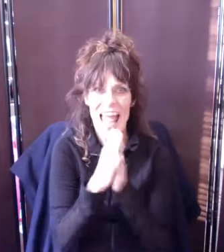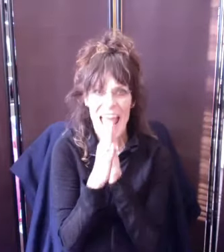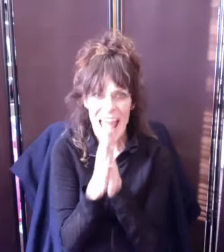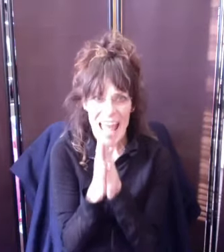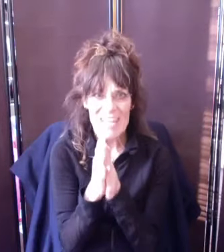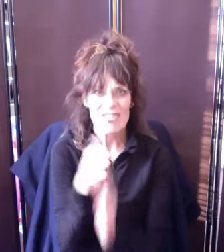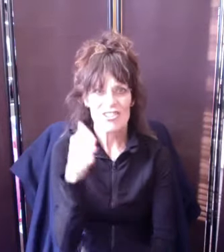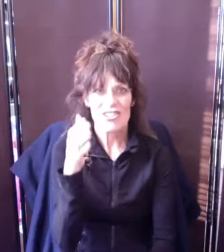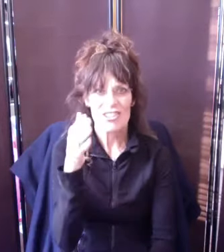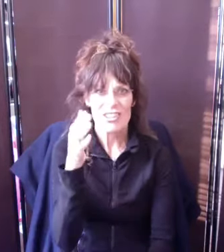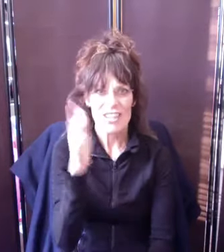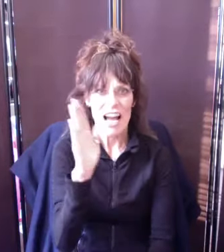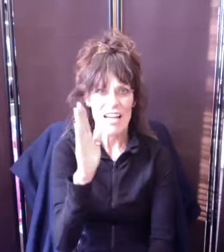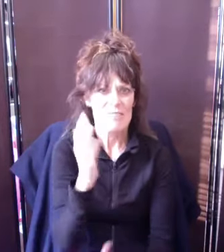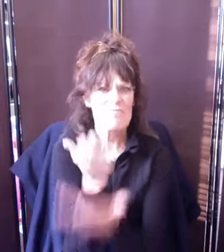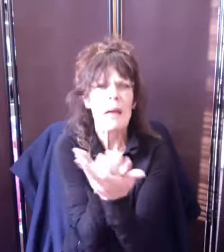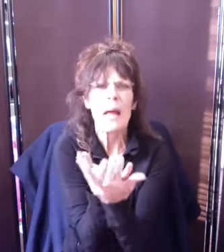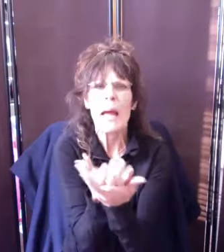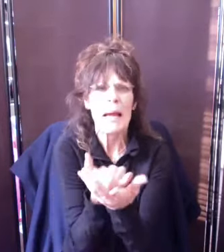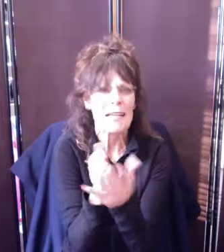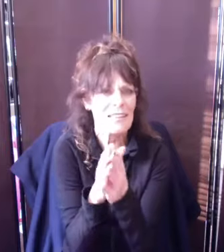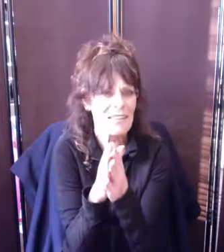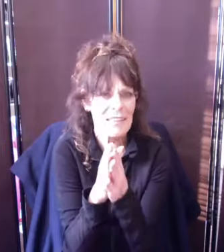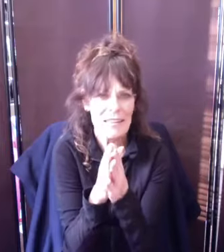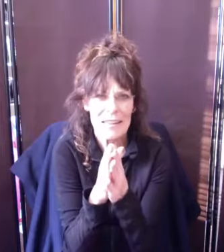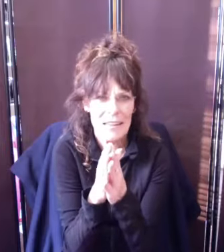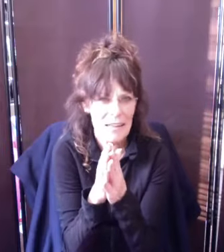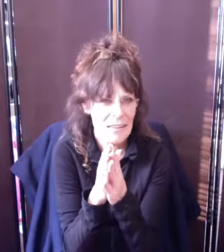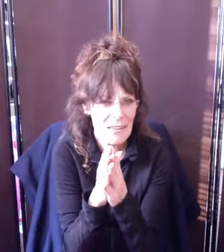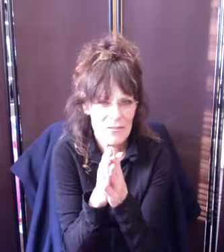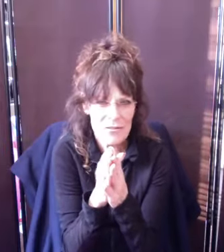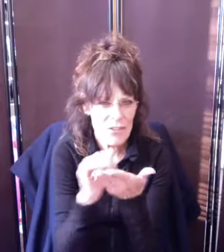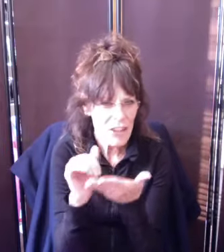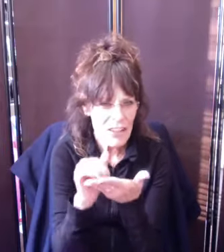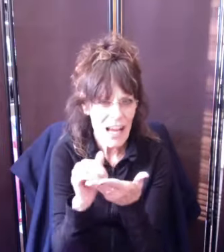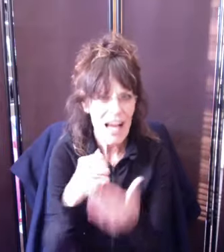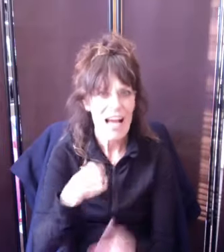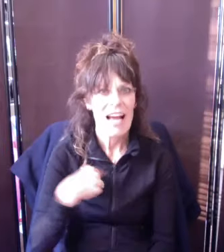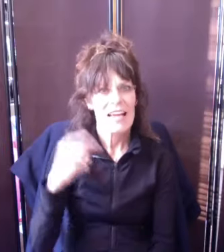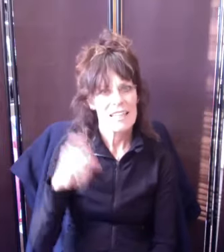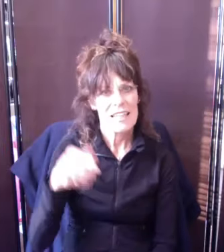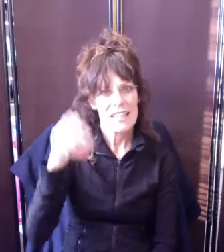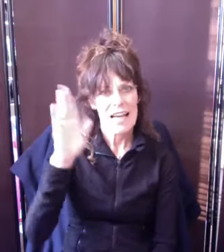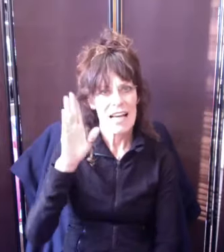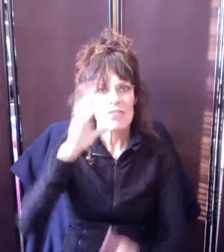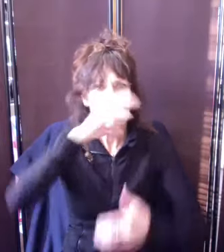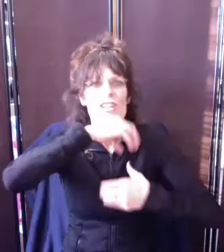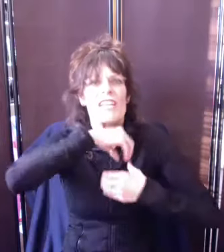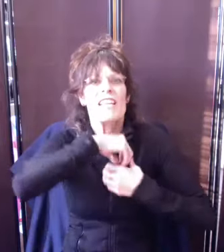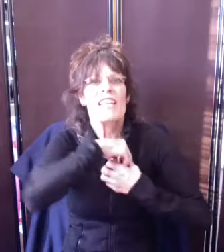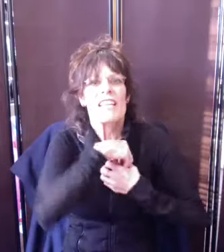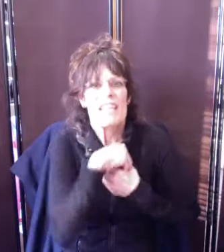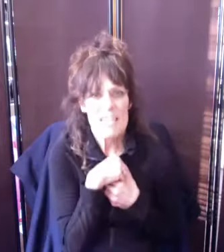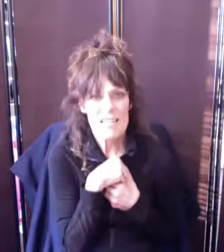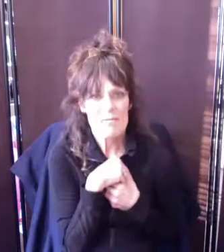I don't need to beg God to forgive me. I need God's forgiveness inside of me, for me. I need